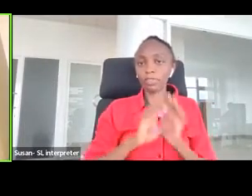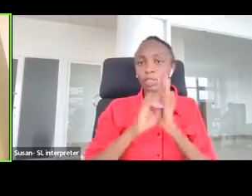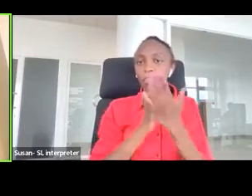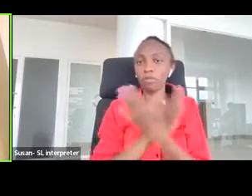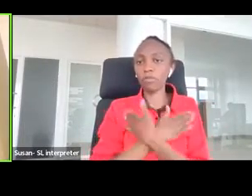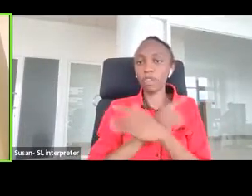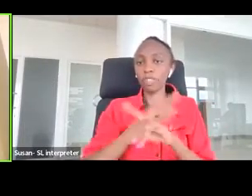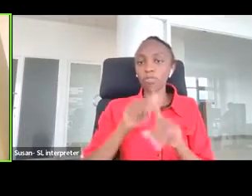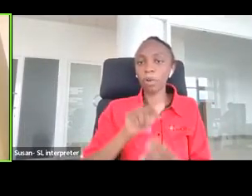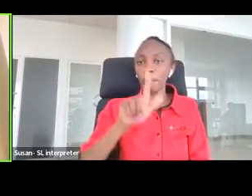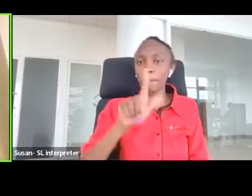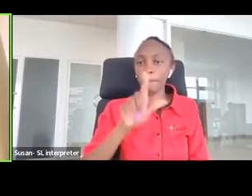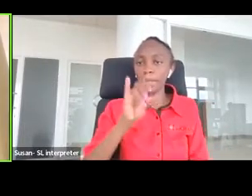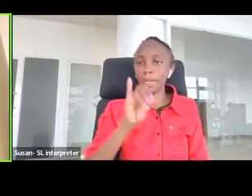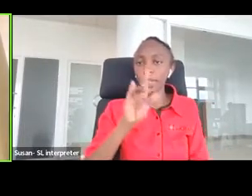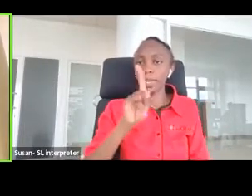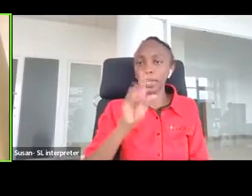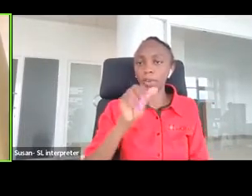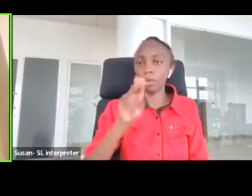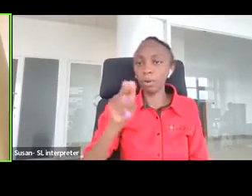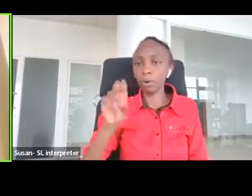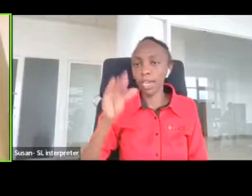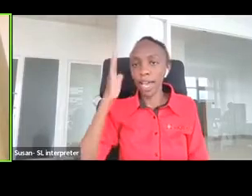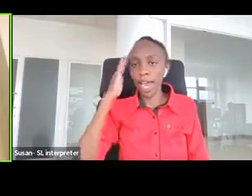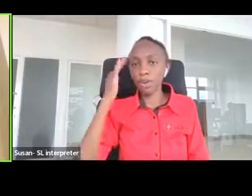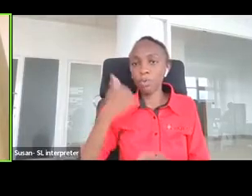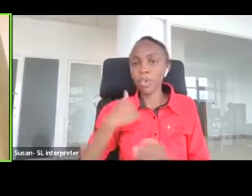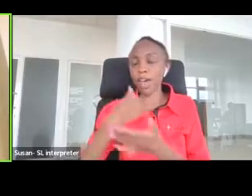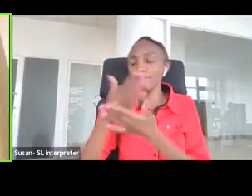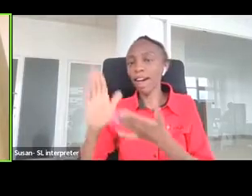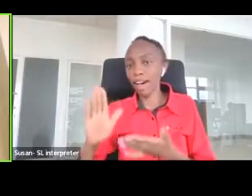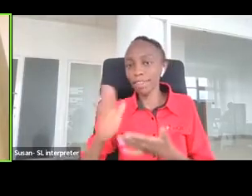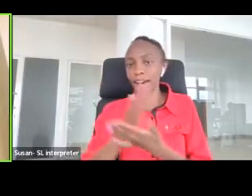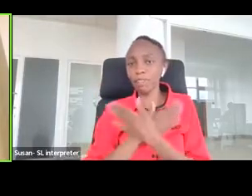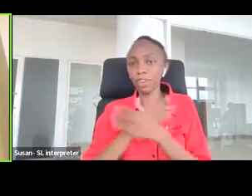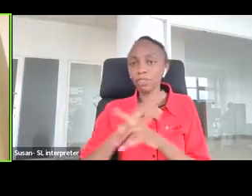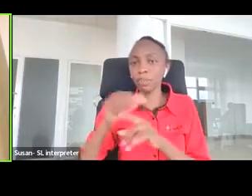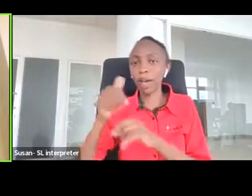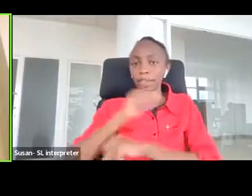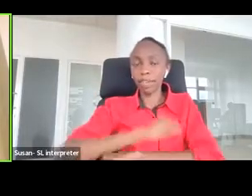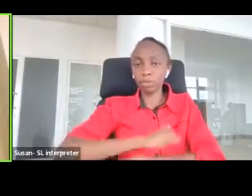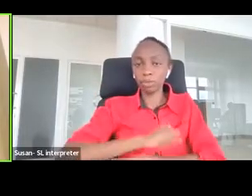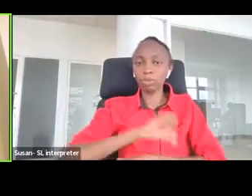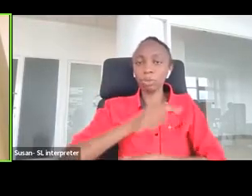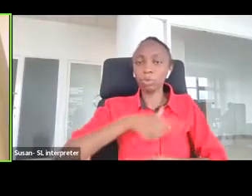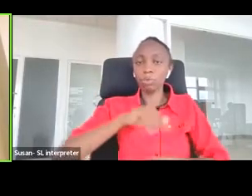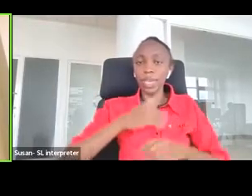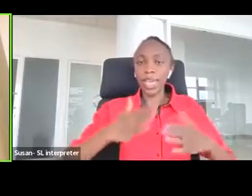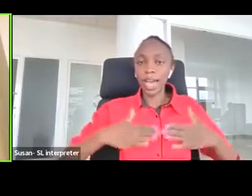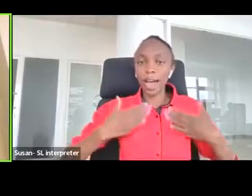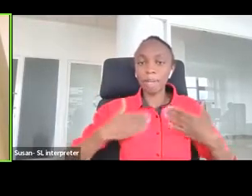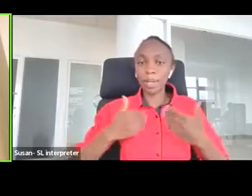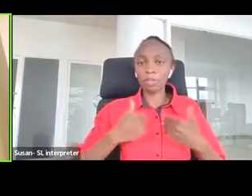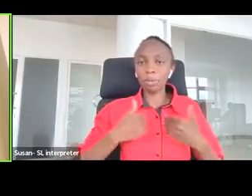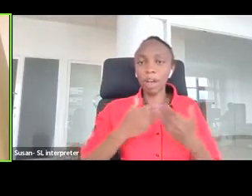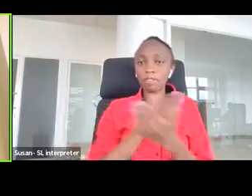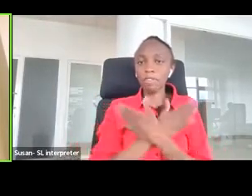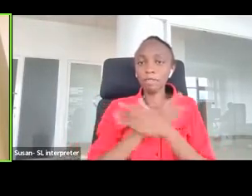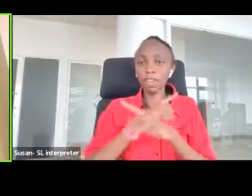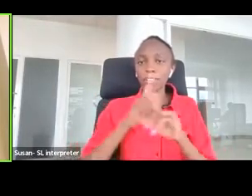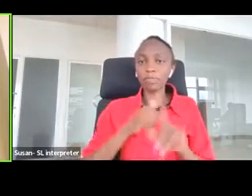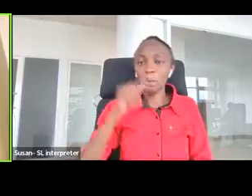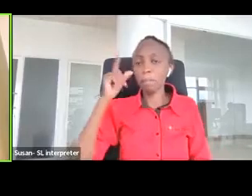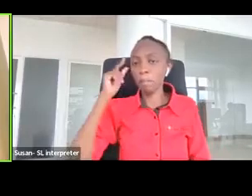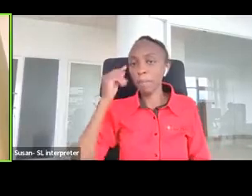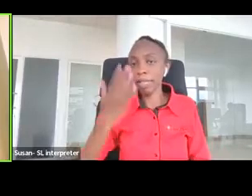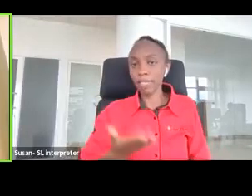there were other schools mentioned. I know we have several colleagues from Likoni, and we're happy to have friends from Mombasa,